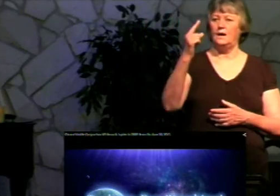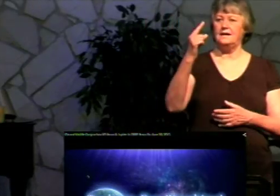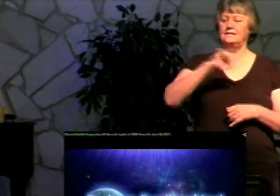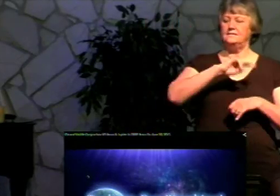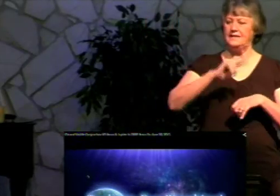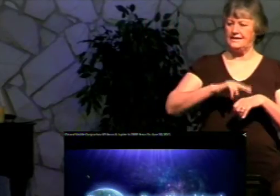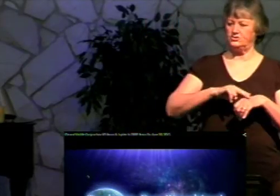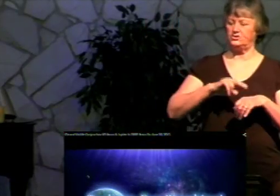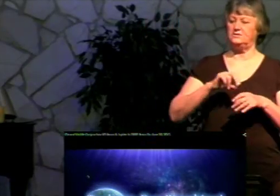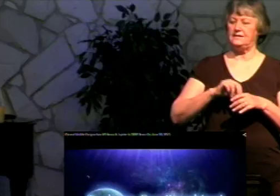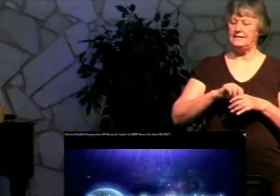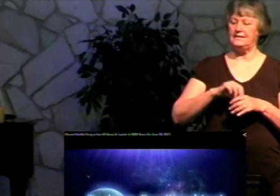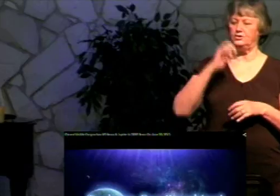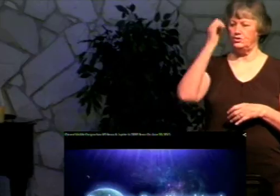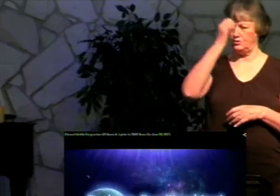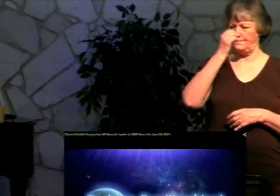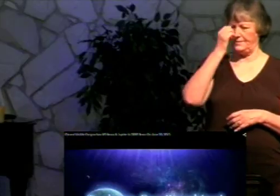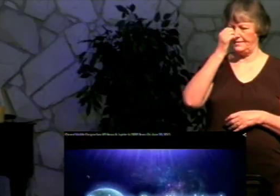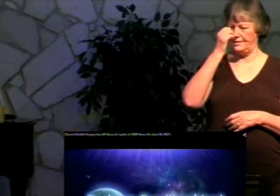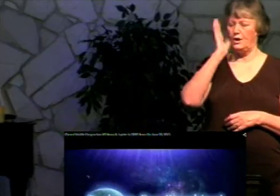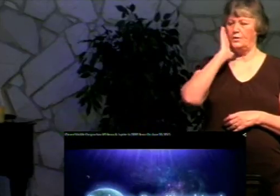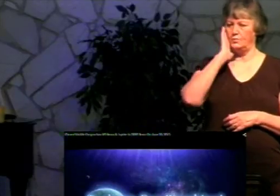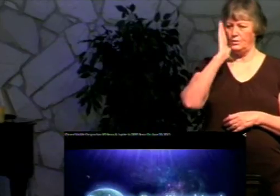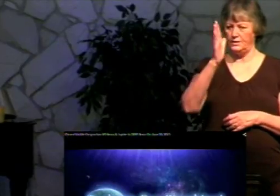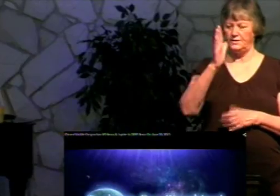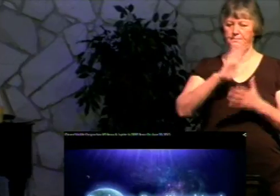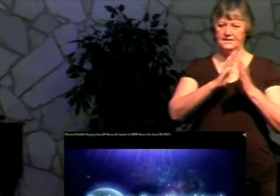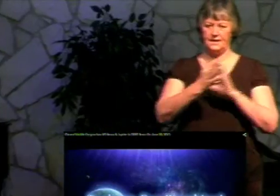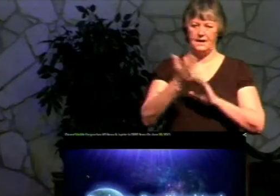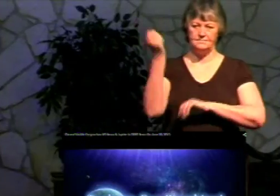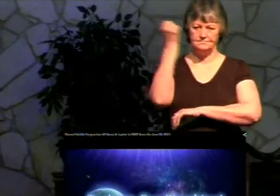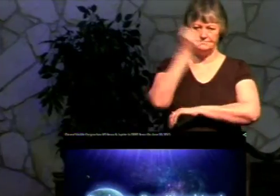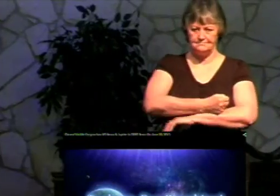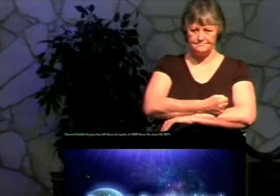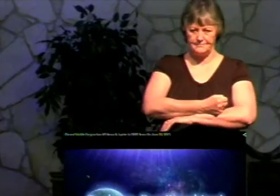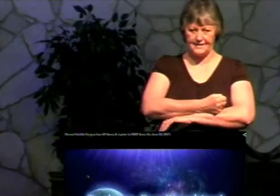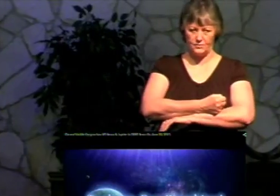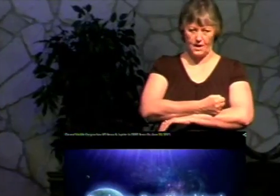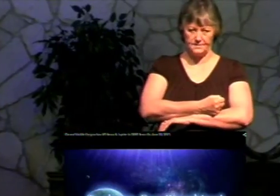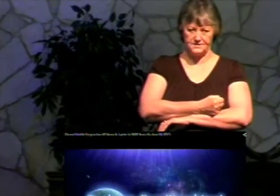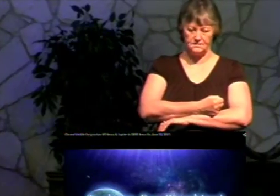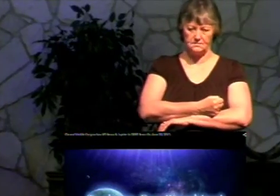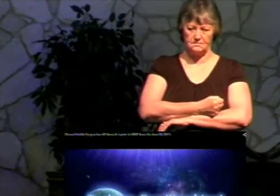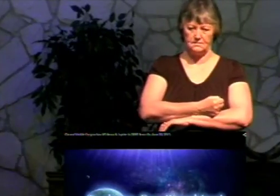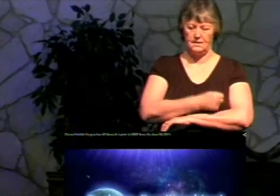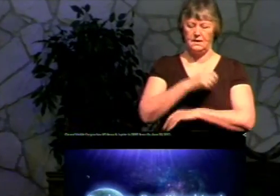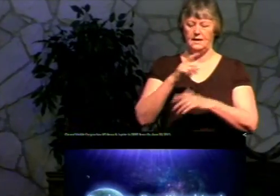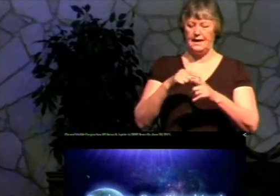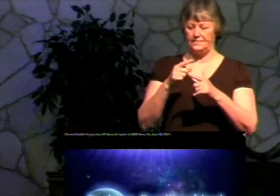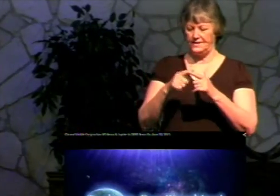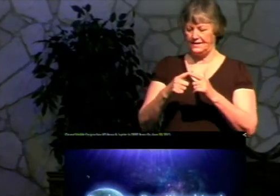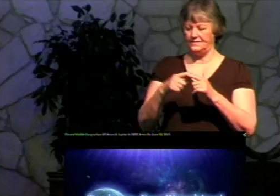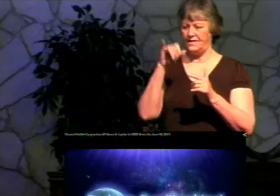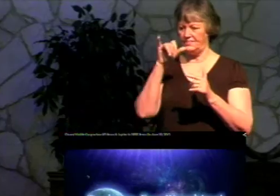one nation in Europe would become bankrupt, and then